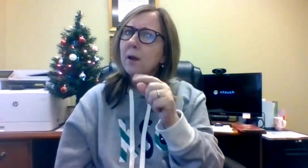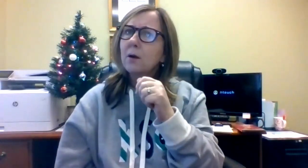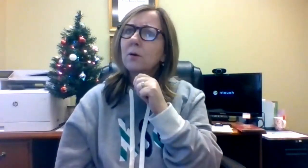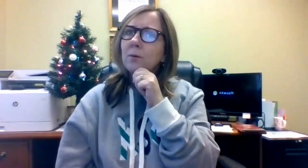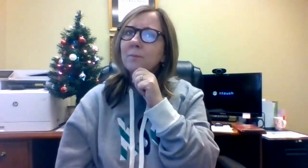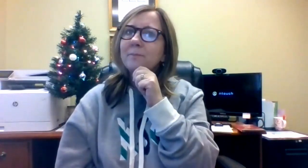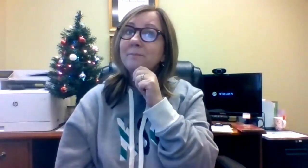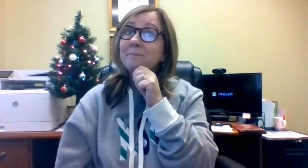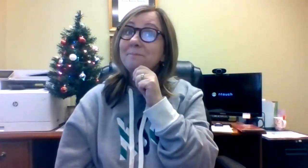Where do you think?